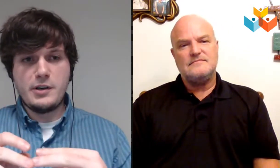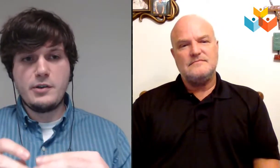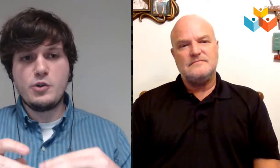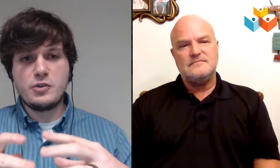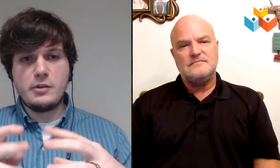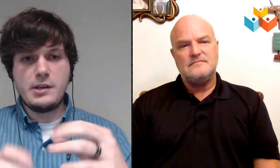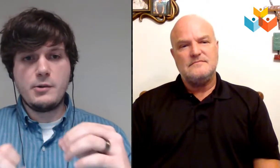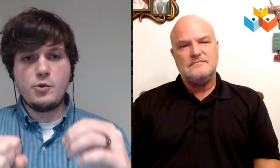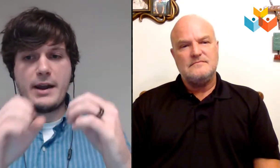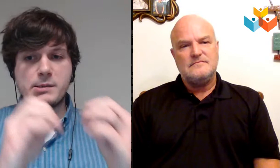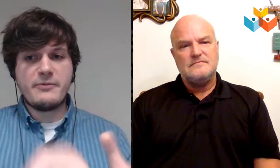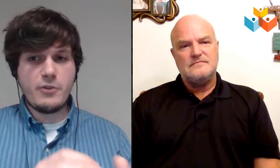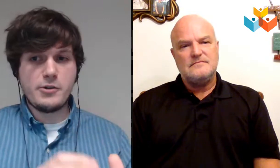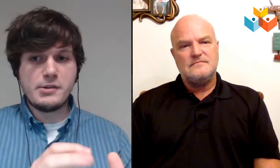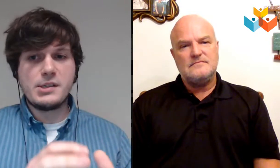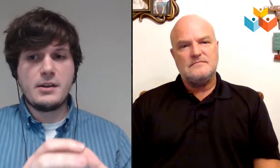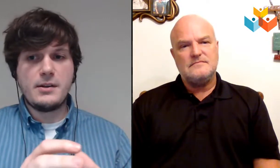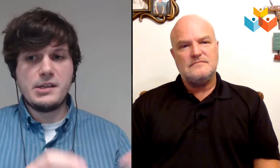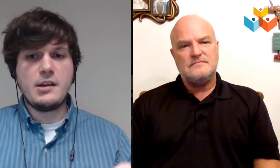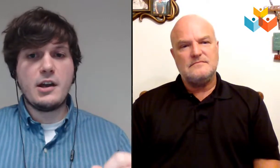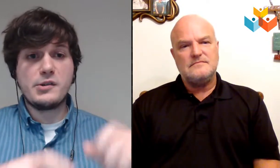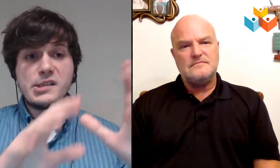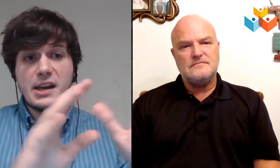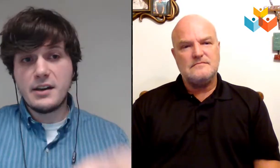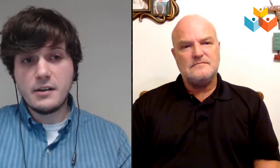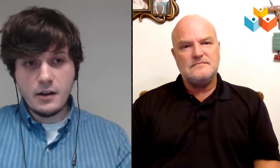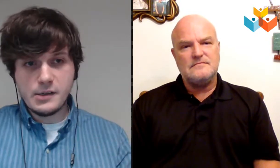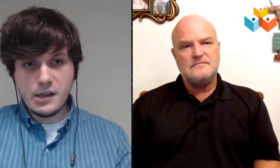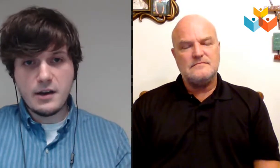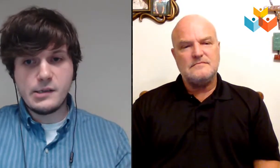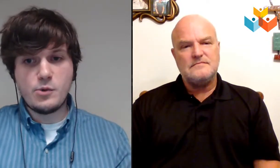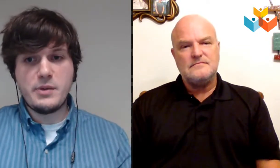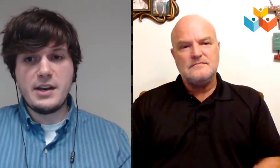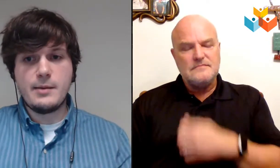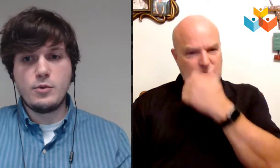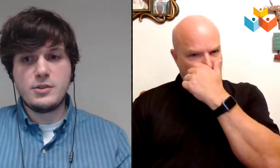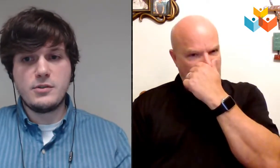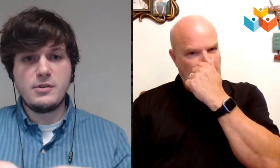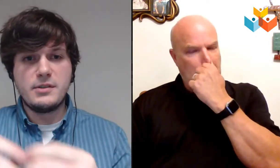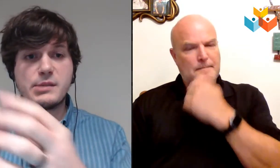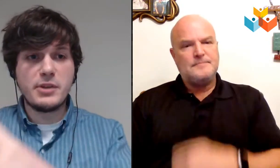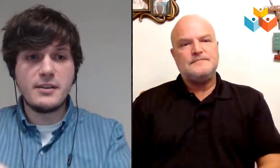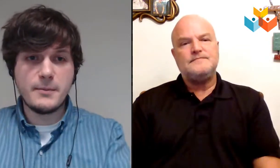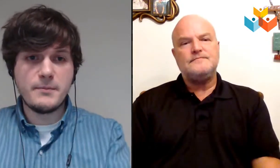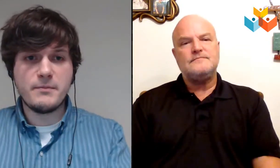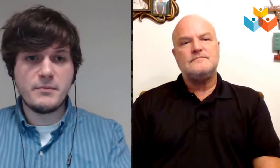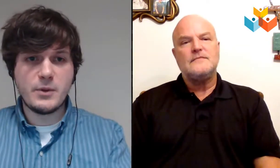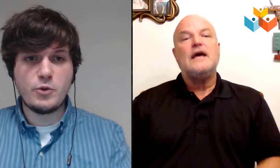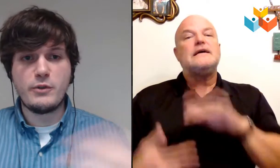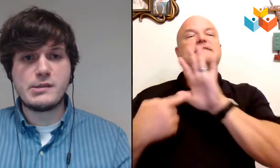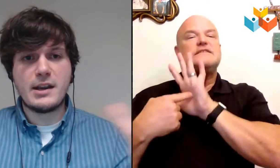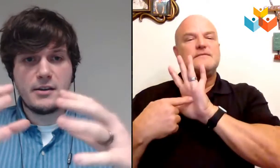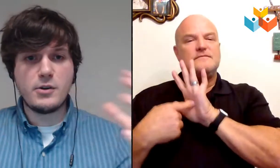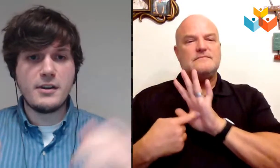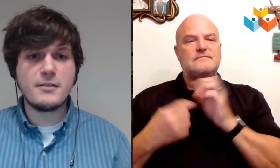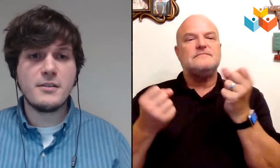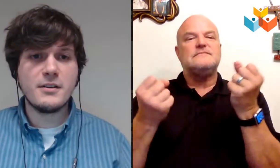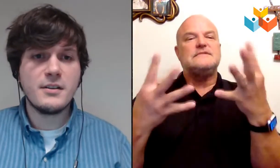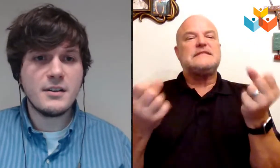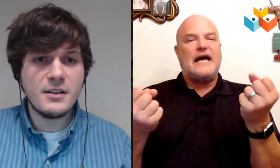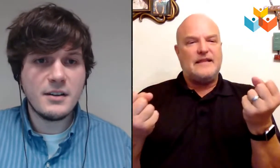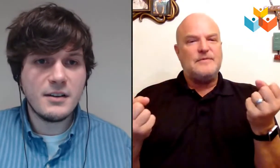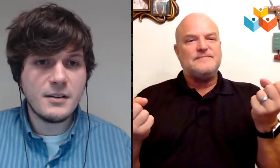who's learning usually grasps first? Is it understanding signs or being able to display them? Or do they kind of go